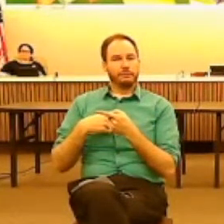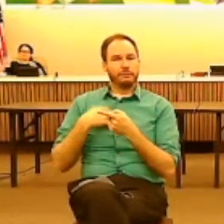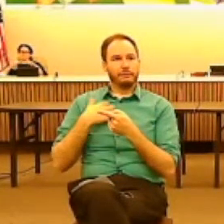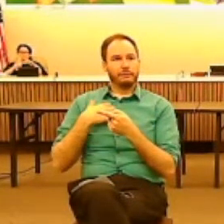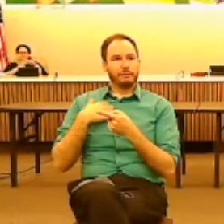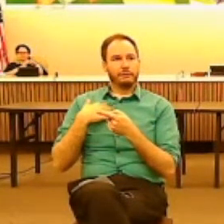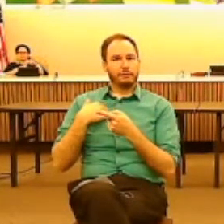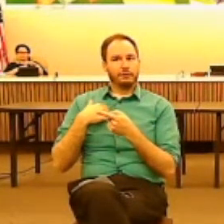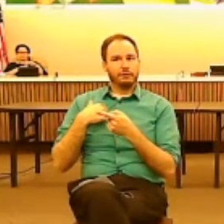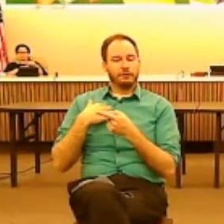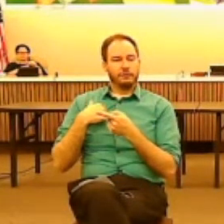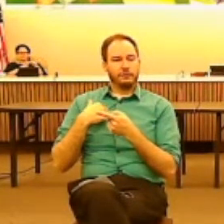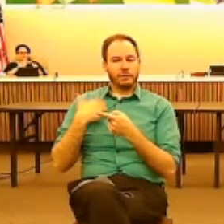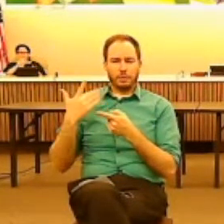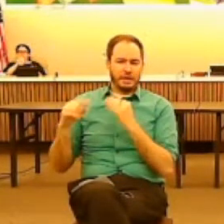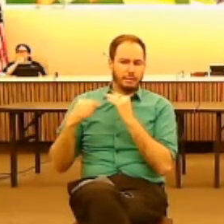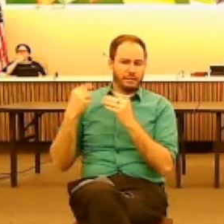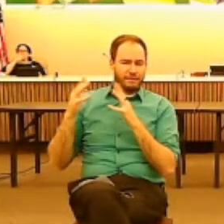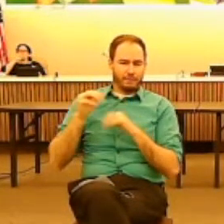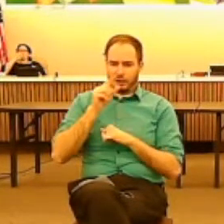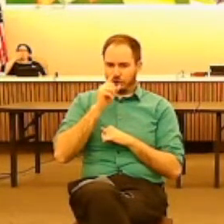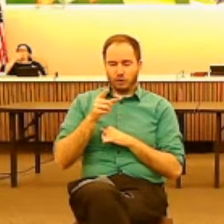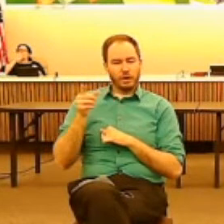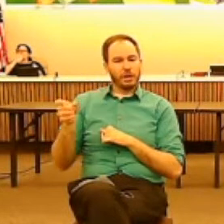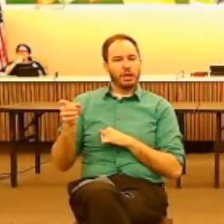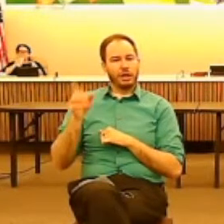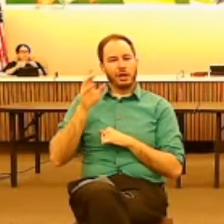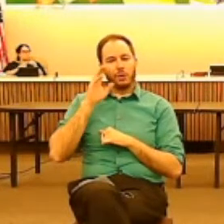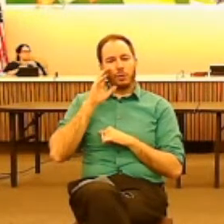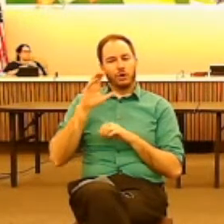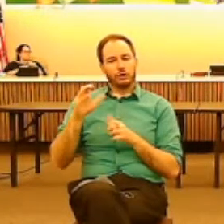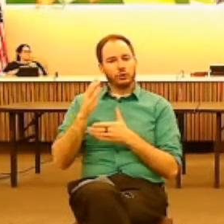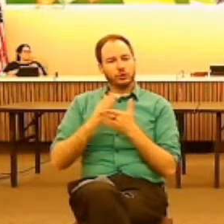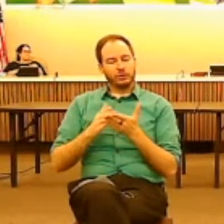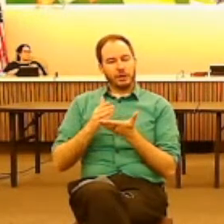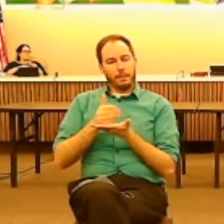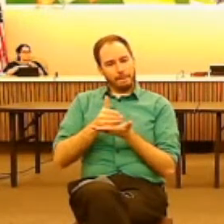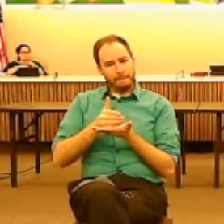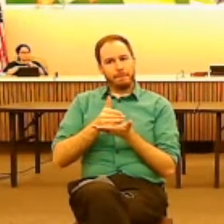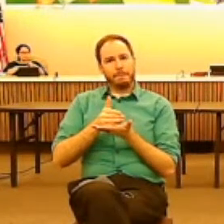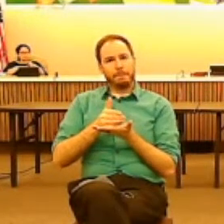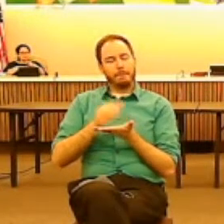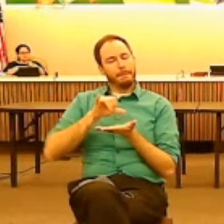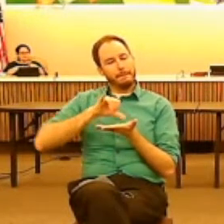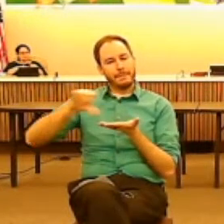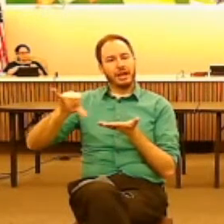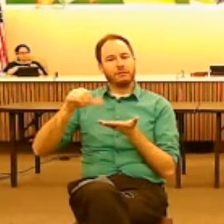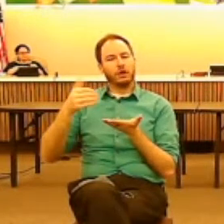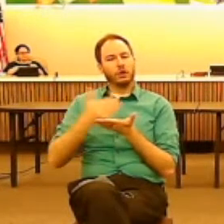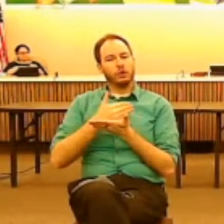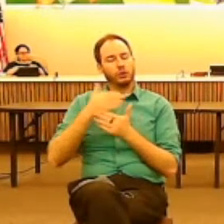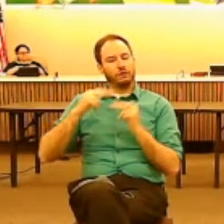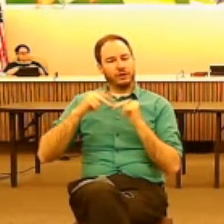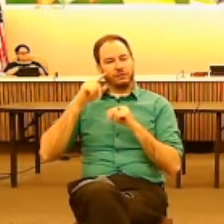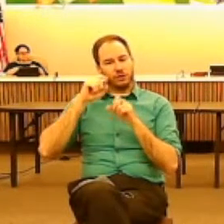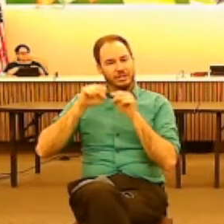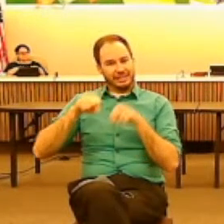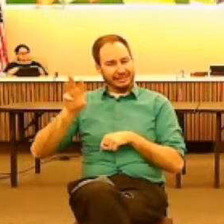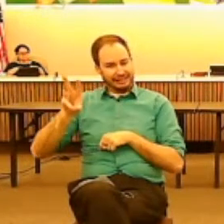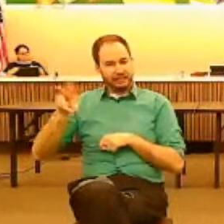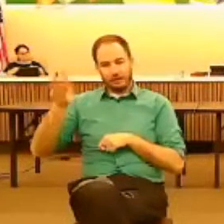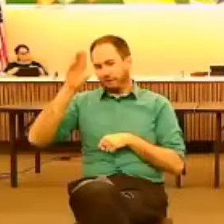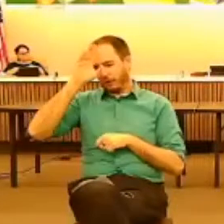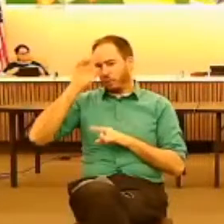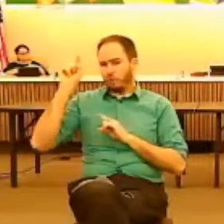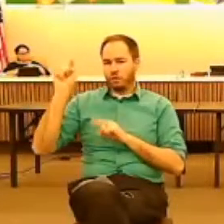maybe Chuck's spoken to you, but they're going to have to do some paving at the new facility at Station 6. So the fire department is going to